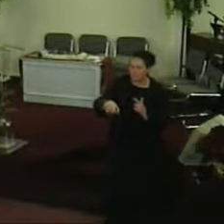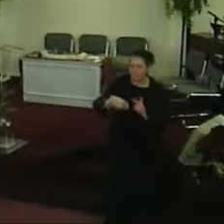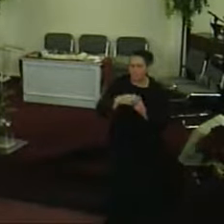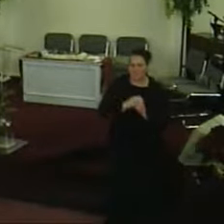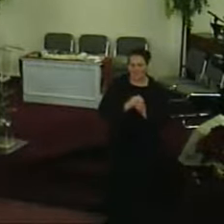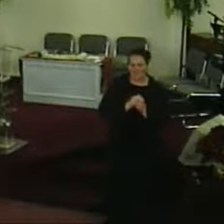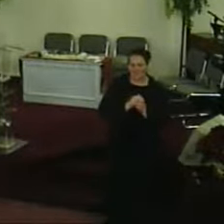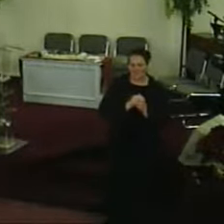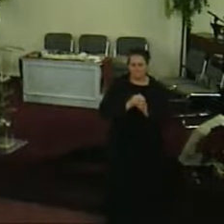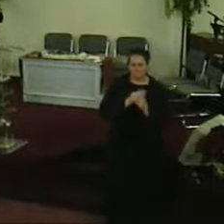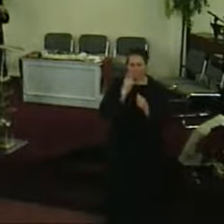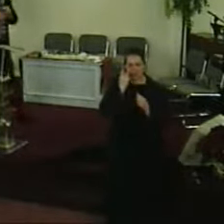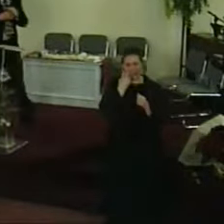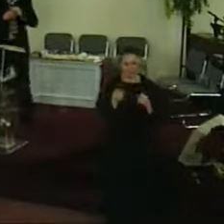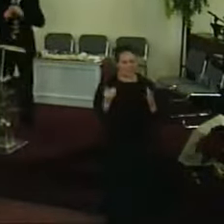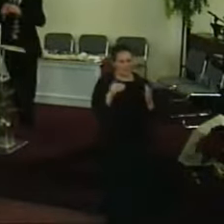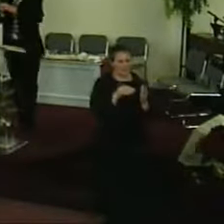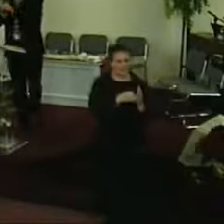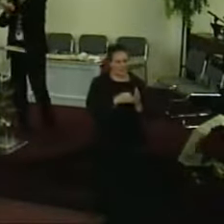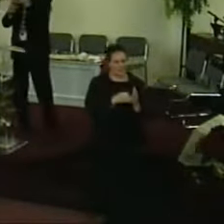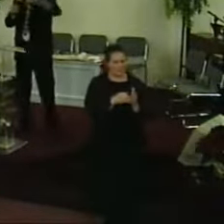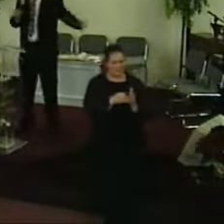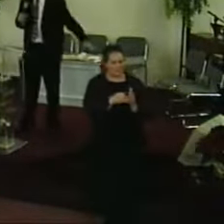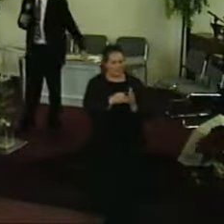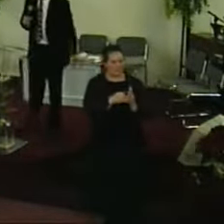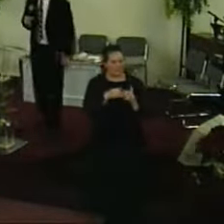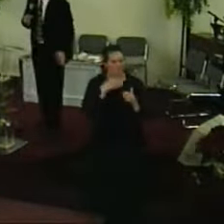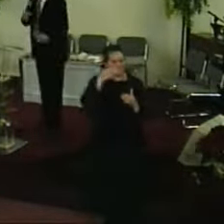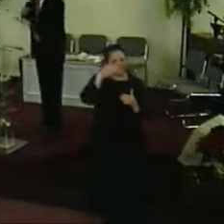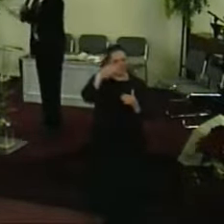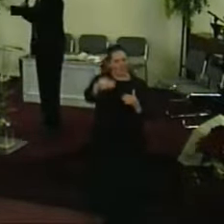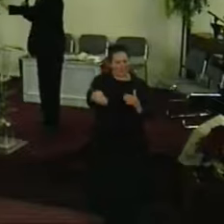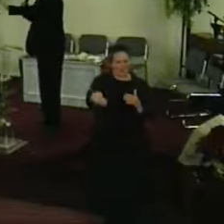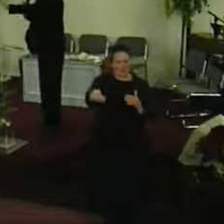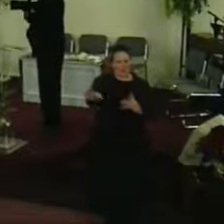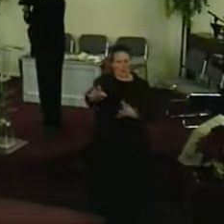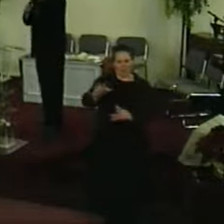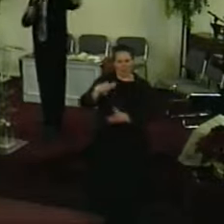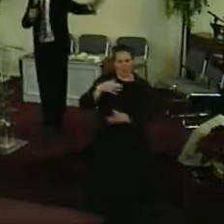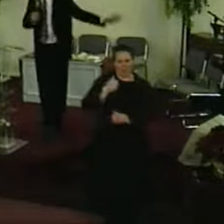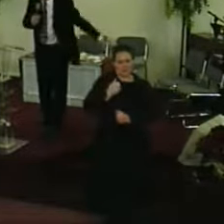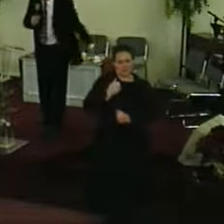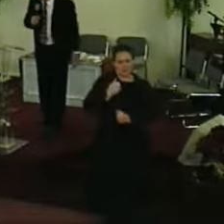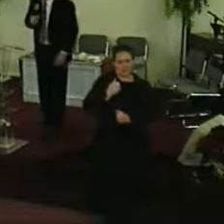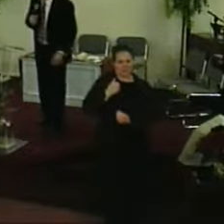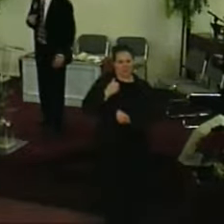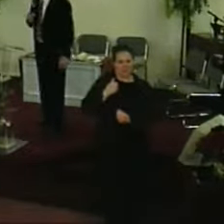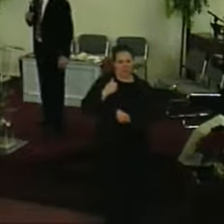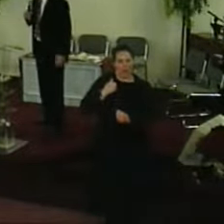And he looked again, and beyond the Syrian hosts was angelic hosts